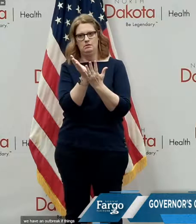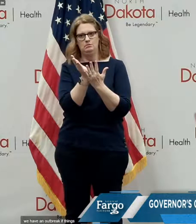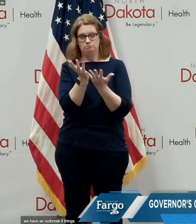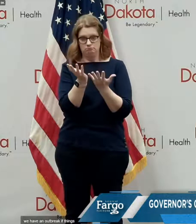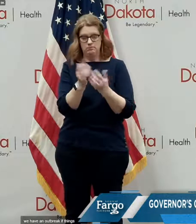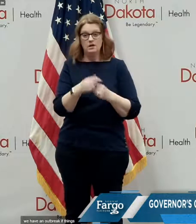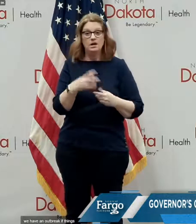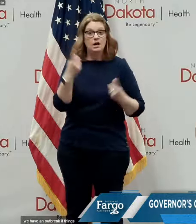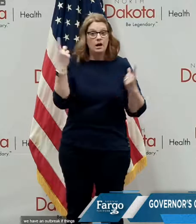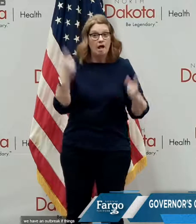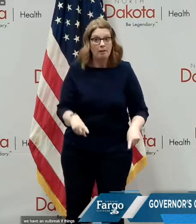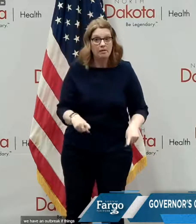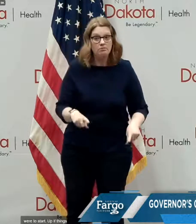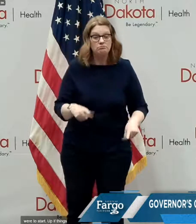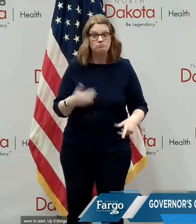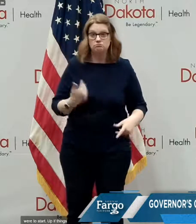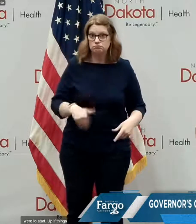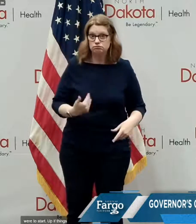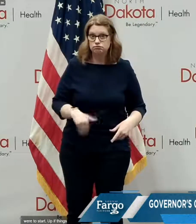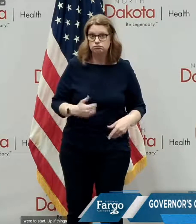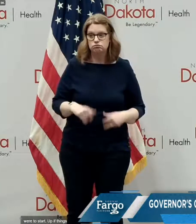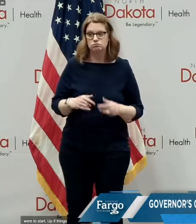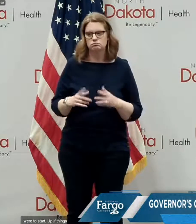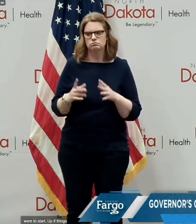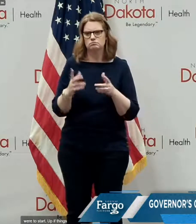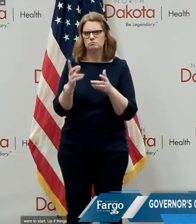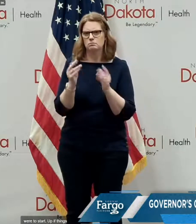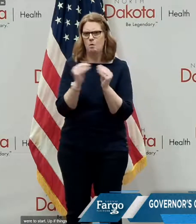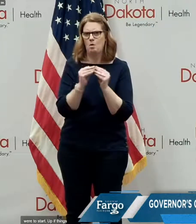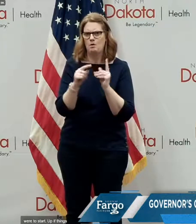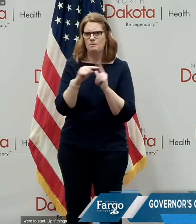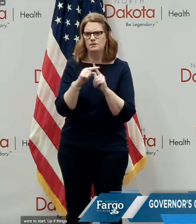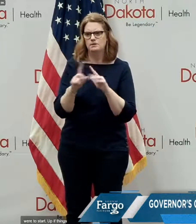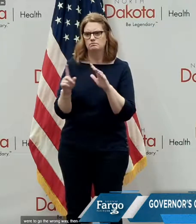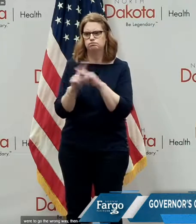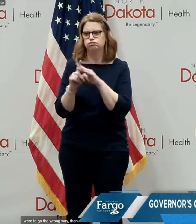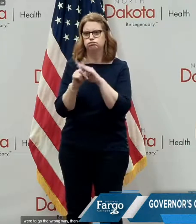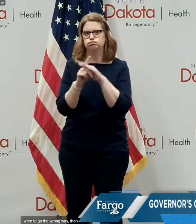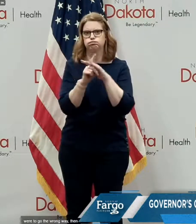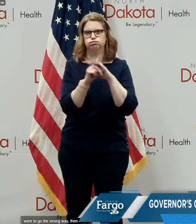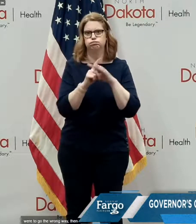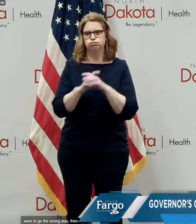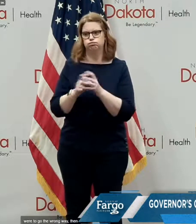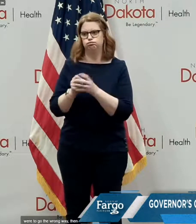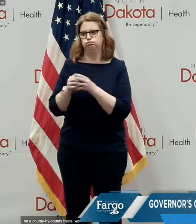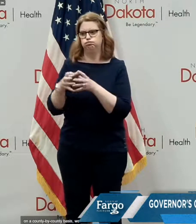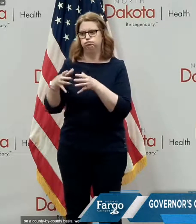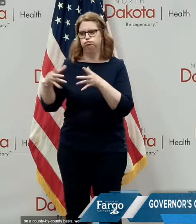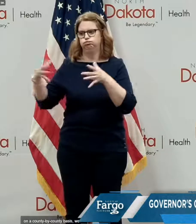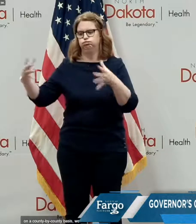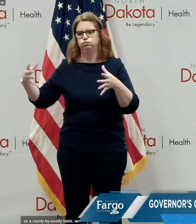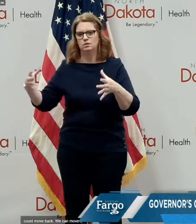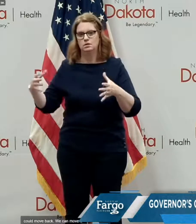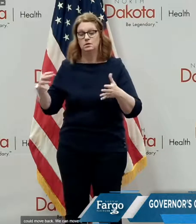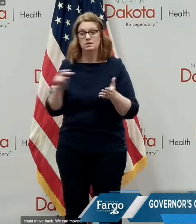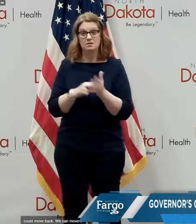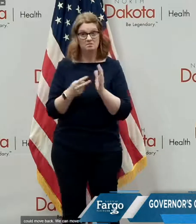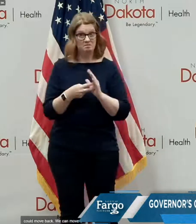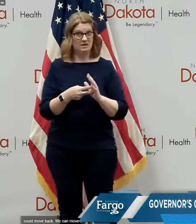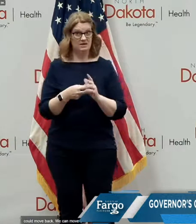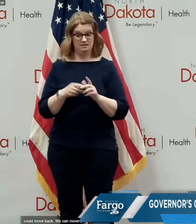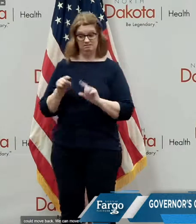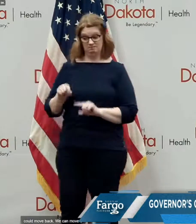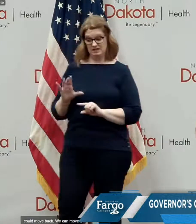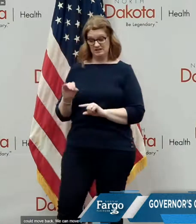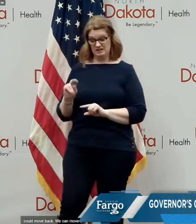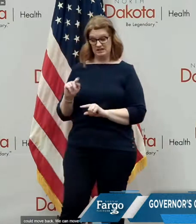if things were to go the wrong way, then on a county by county basis, we could move back. We could move a county back to